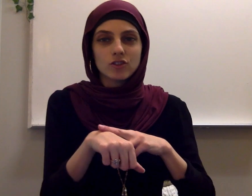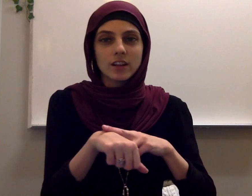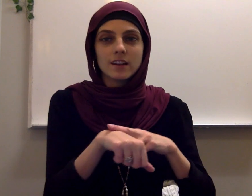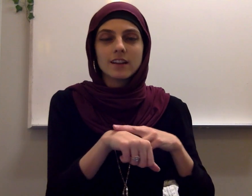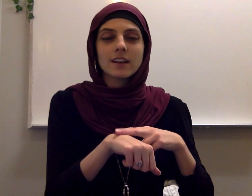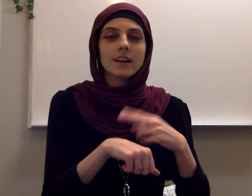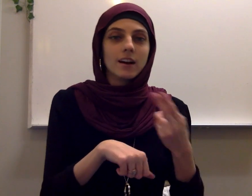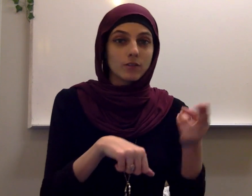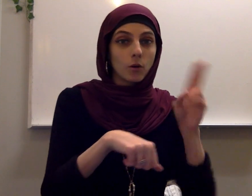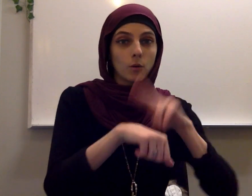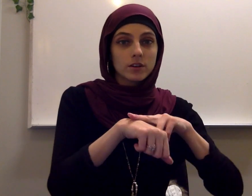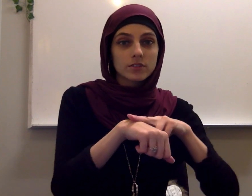nation, of course,